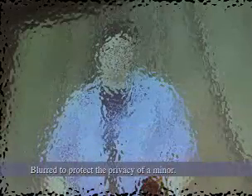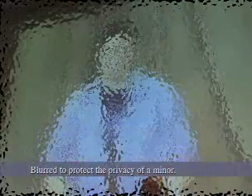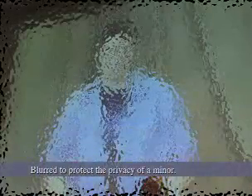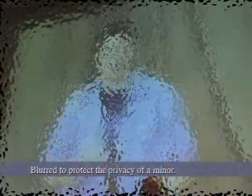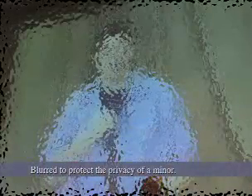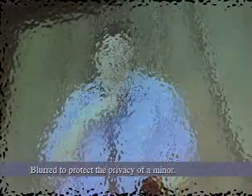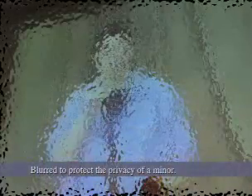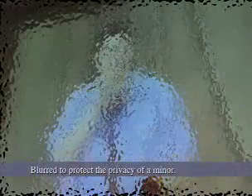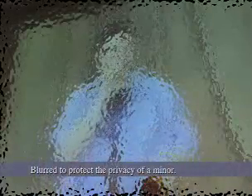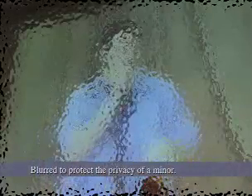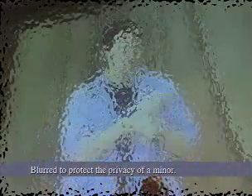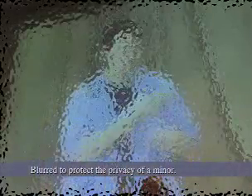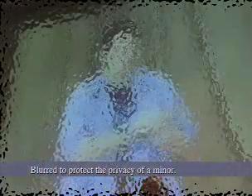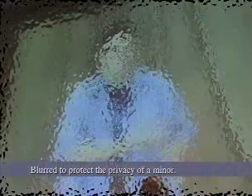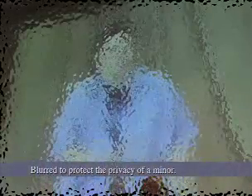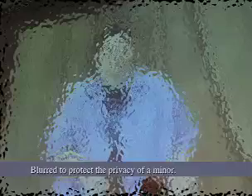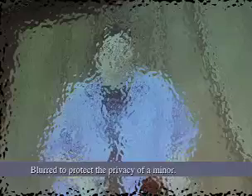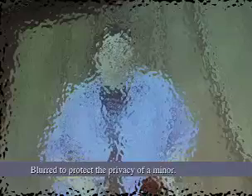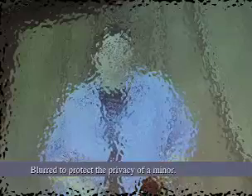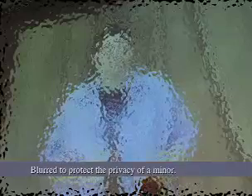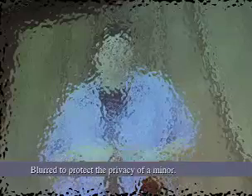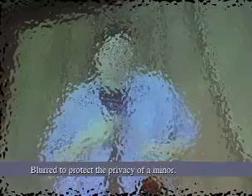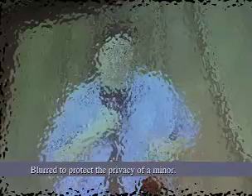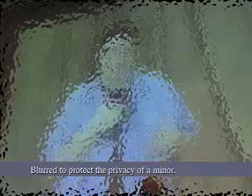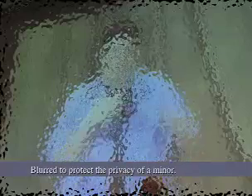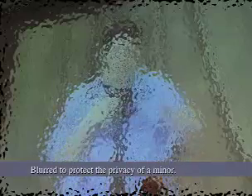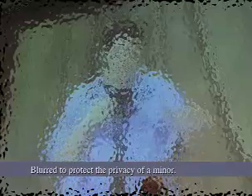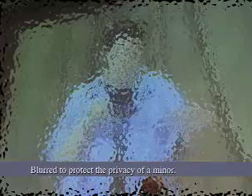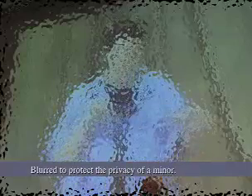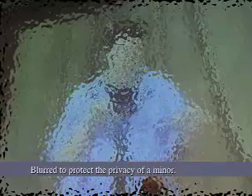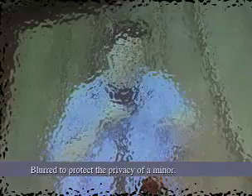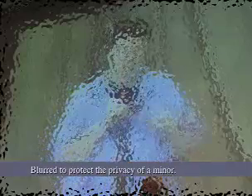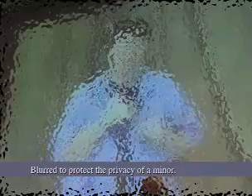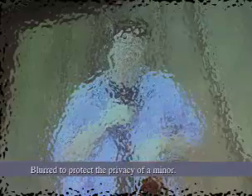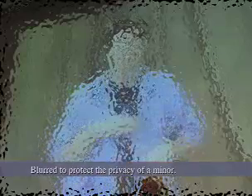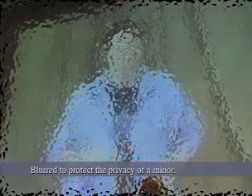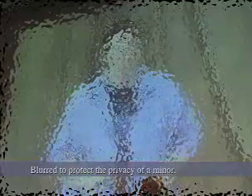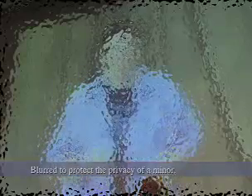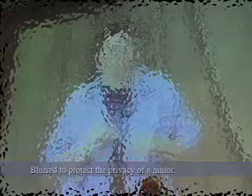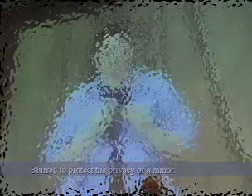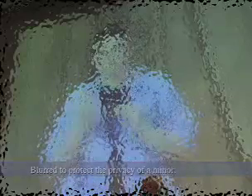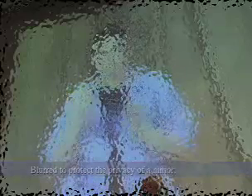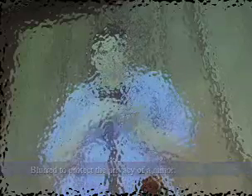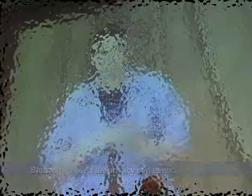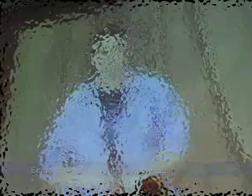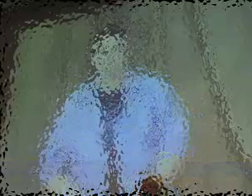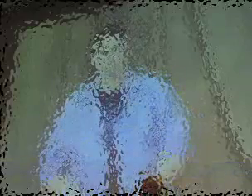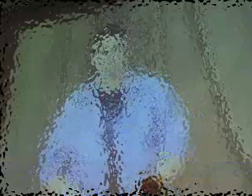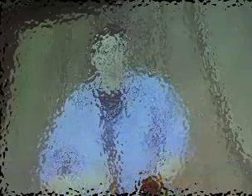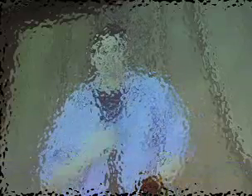Okay, again. I've been working on this math. Wait a minute, number 2 again.